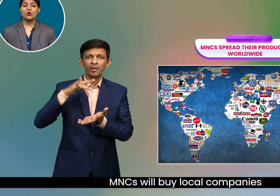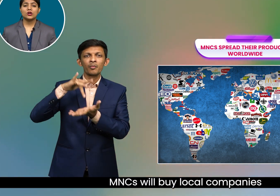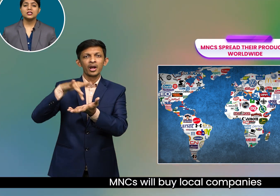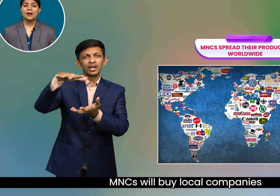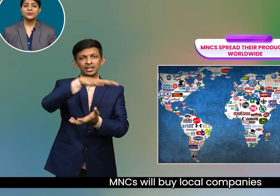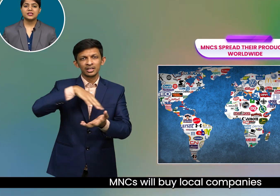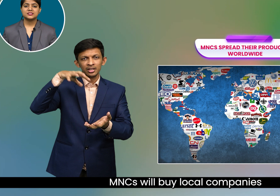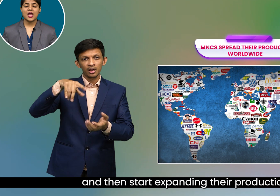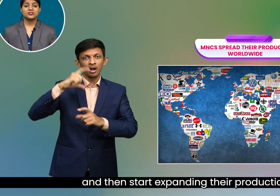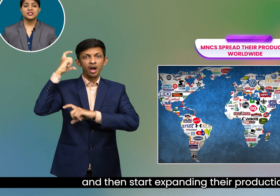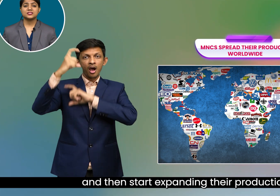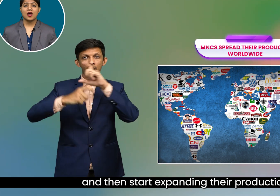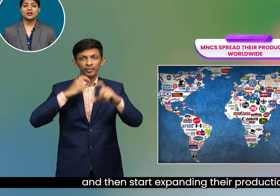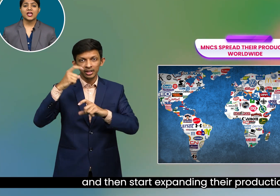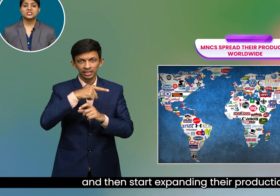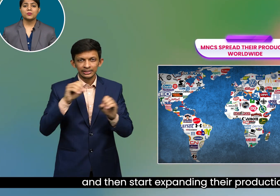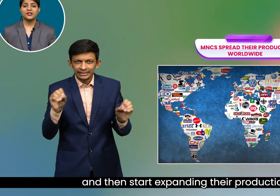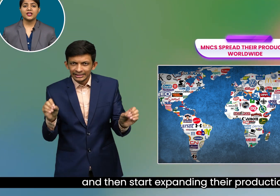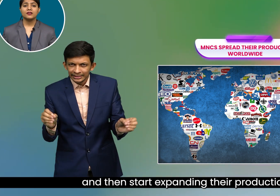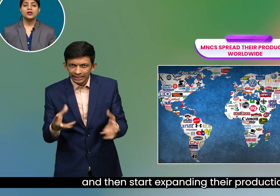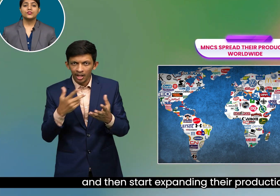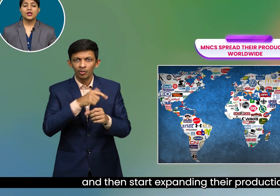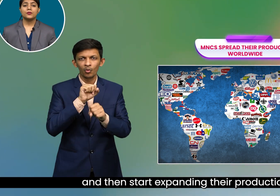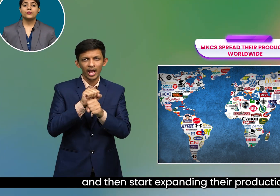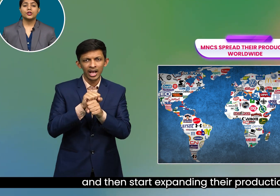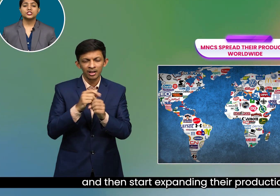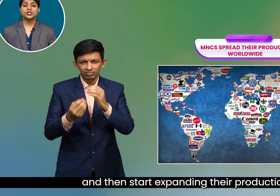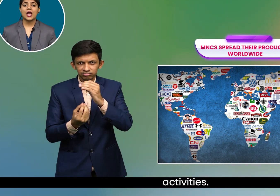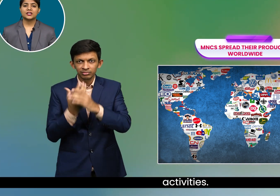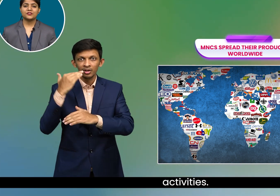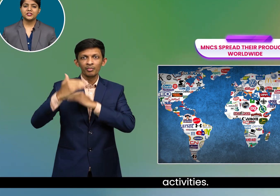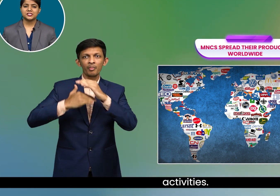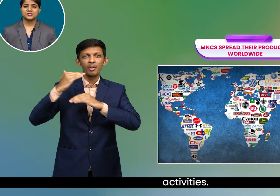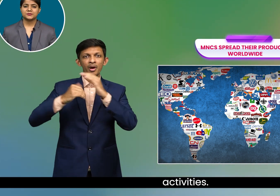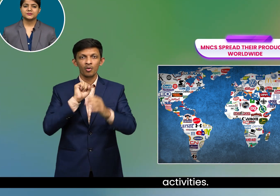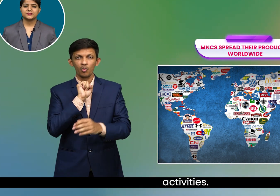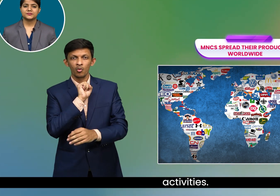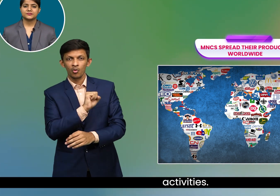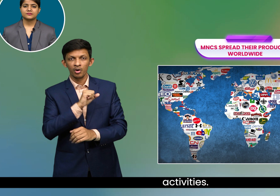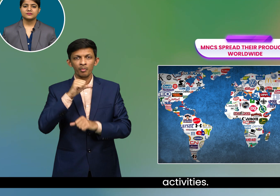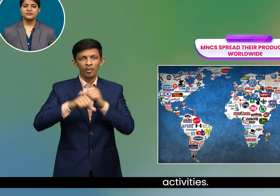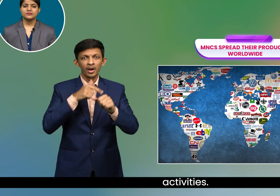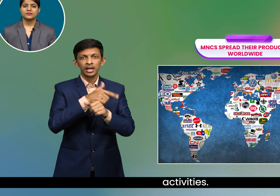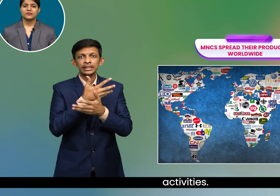buy local companies and then start expanding their production activities.